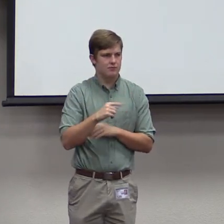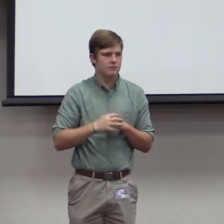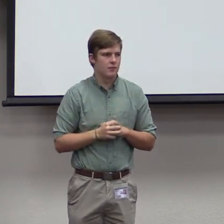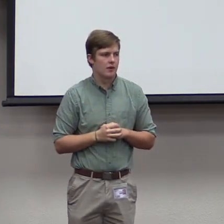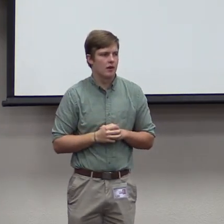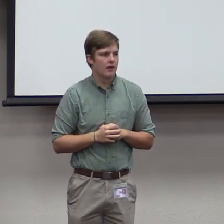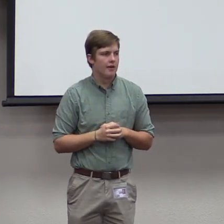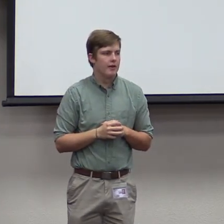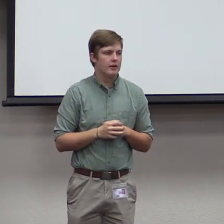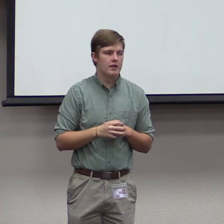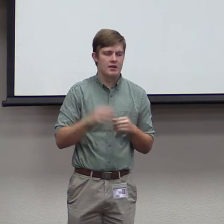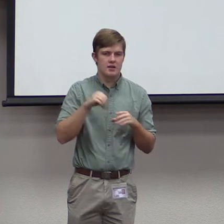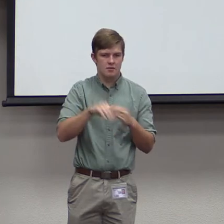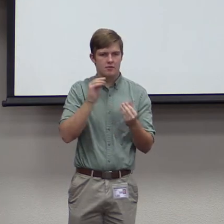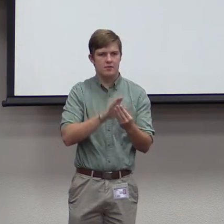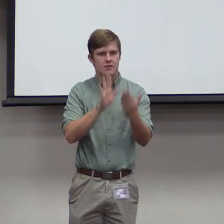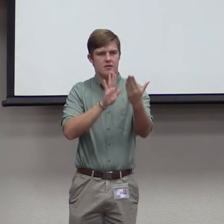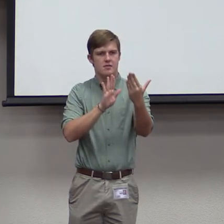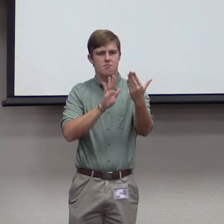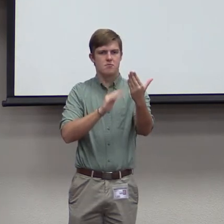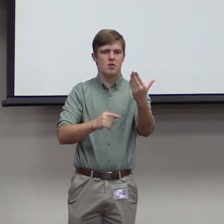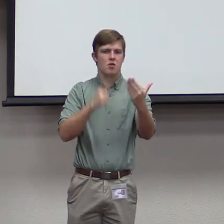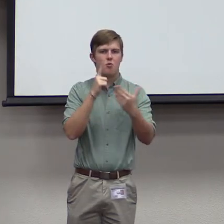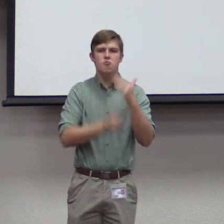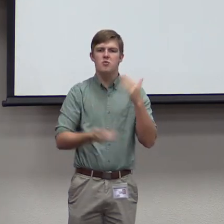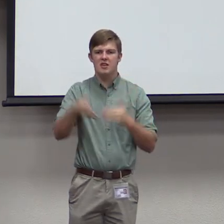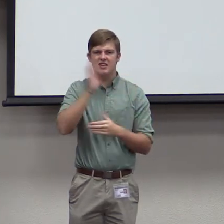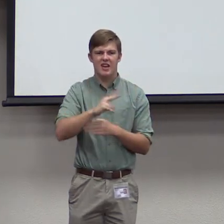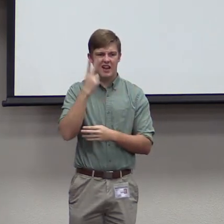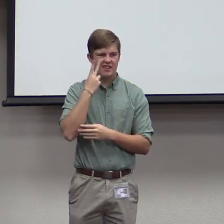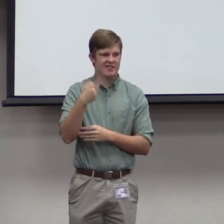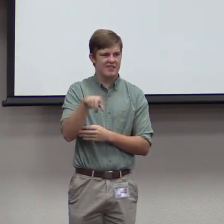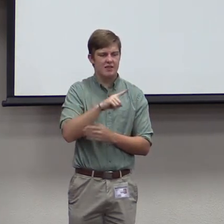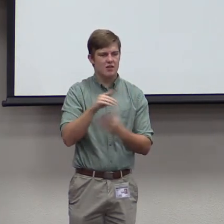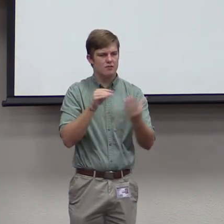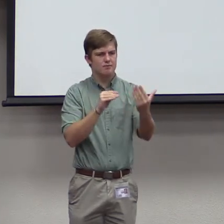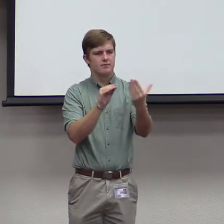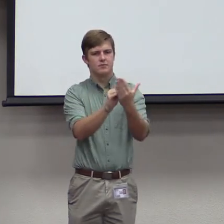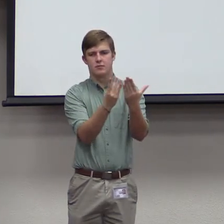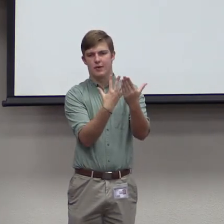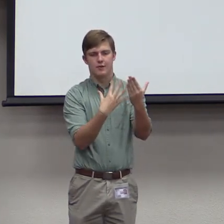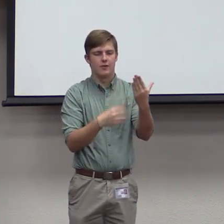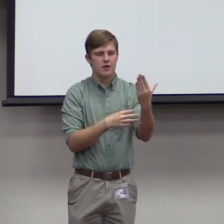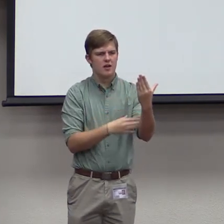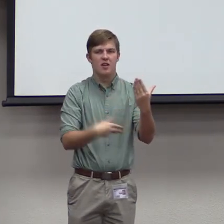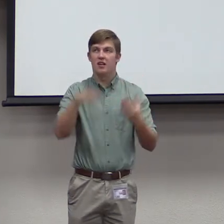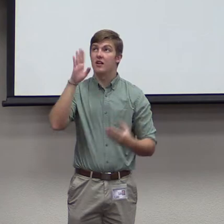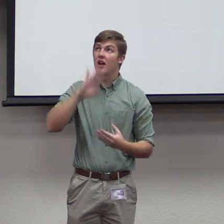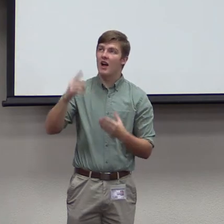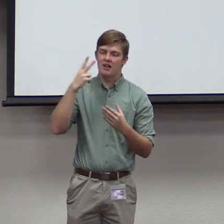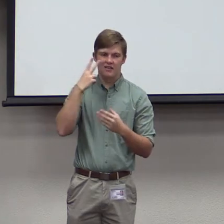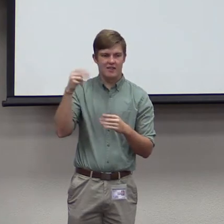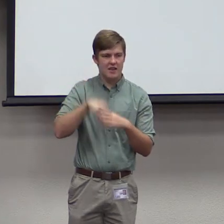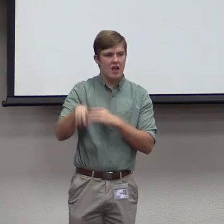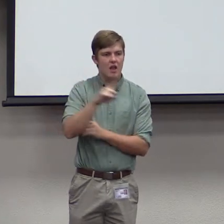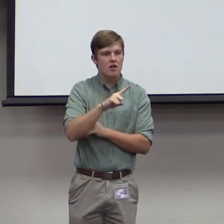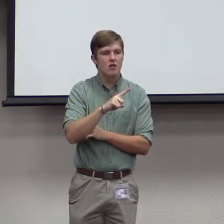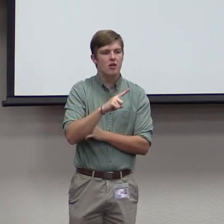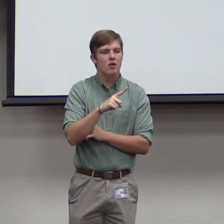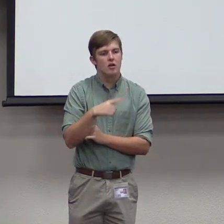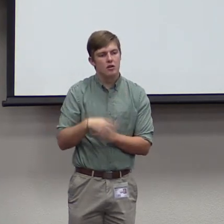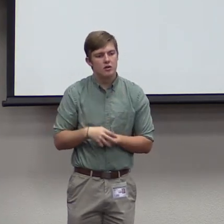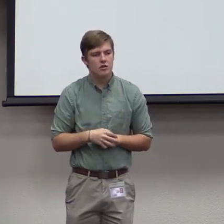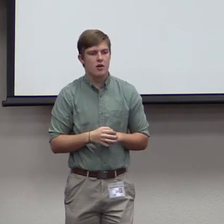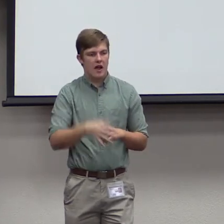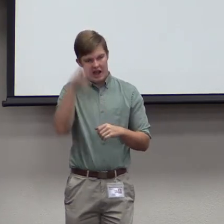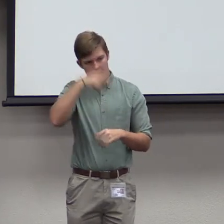Now look in the mirror. What does God see in you? Does God see in you a man that's going to get up and go